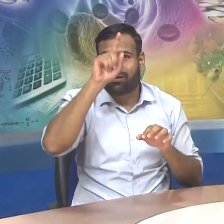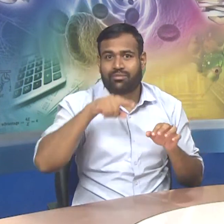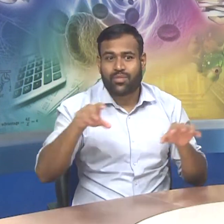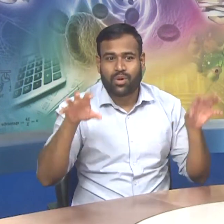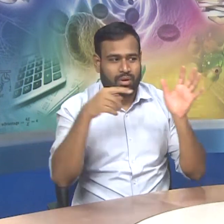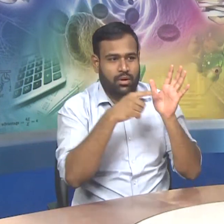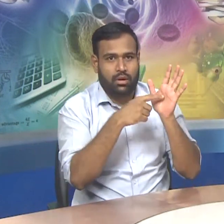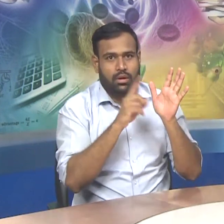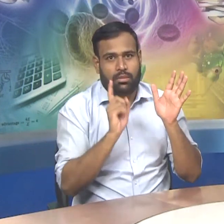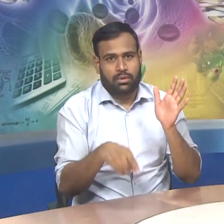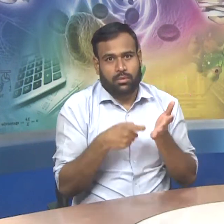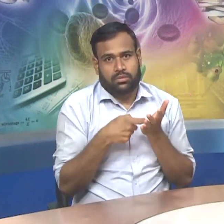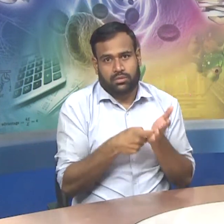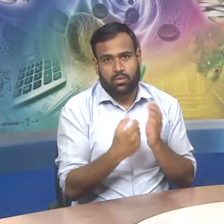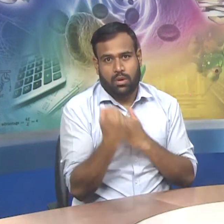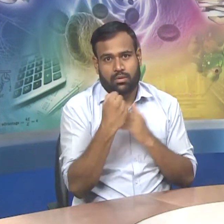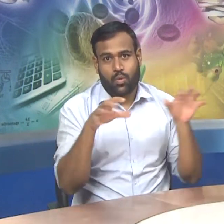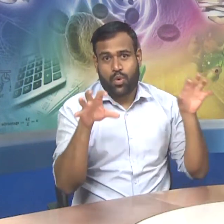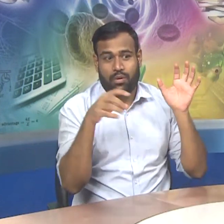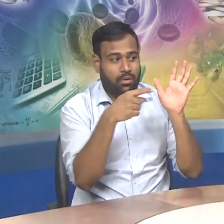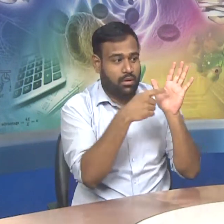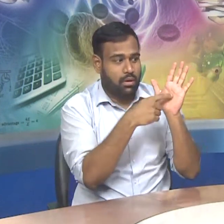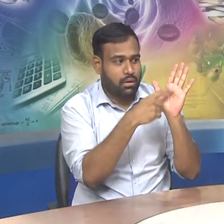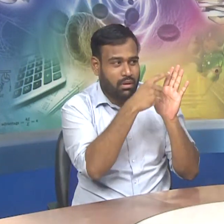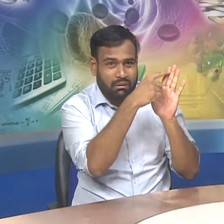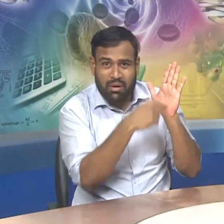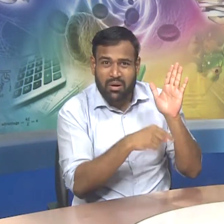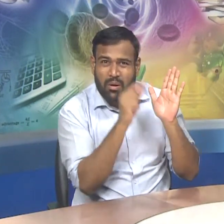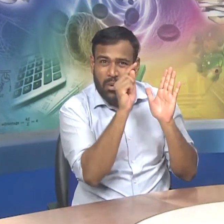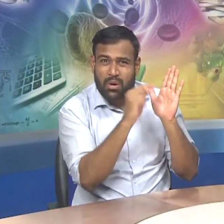So the only reason could be the violation of the Constitution.